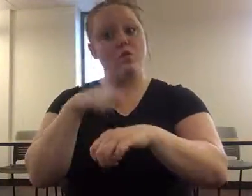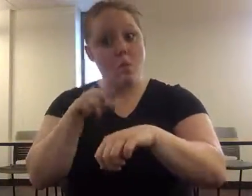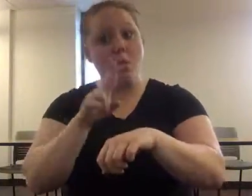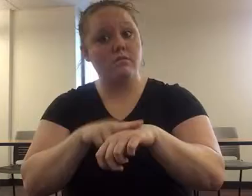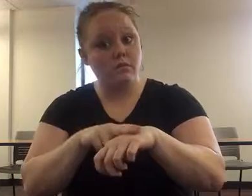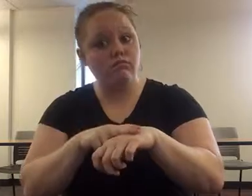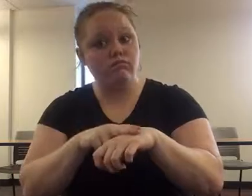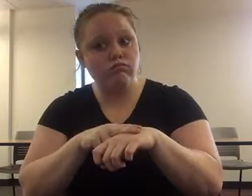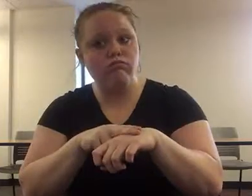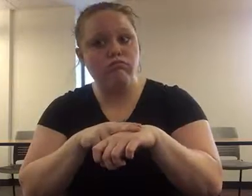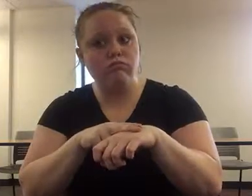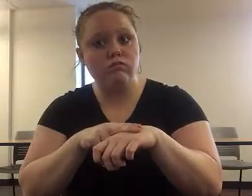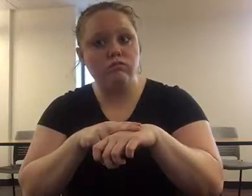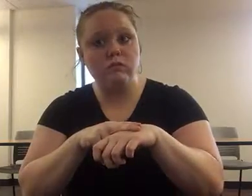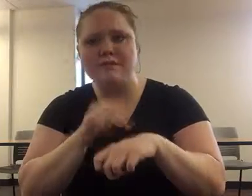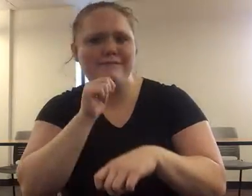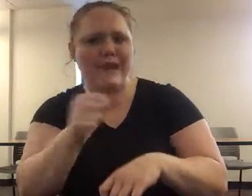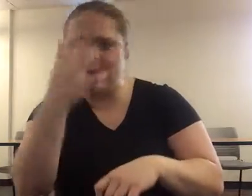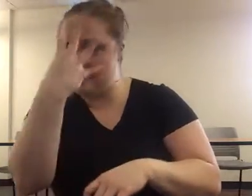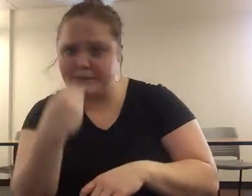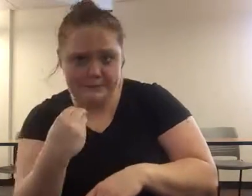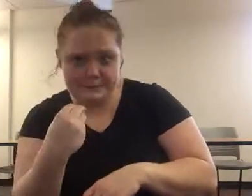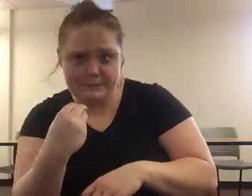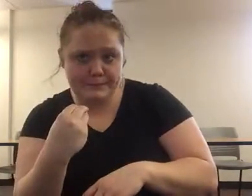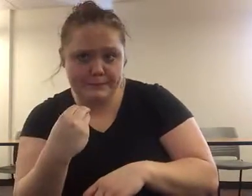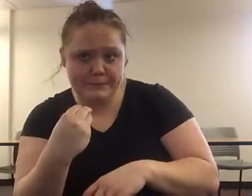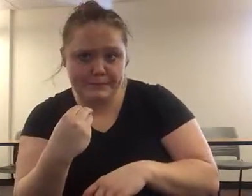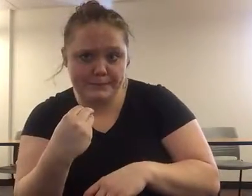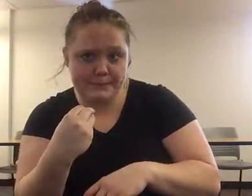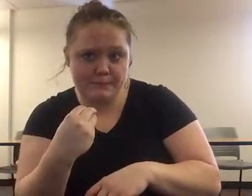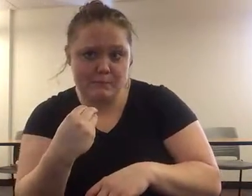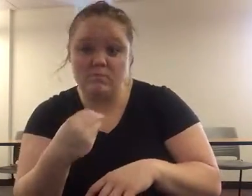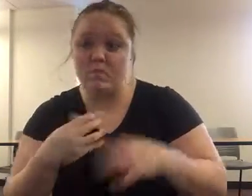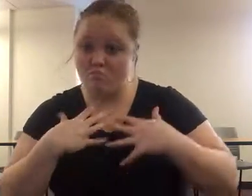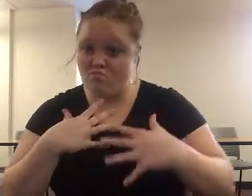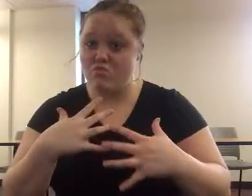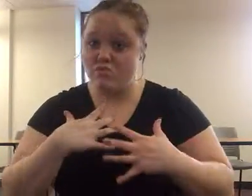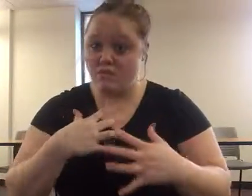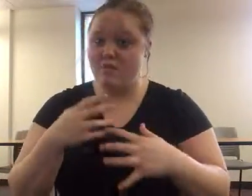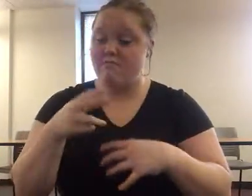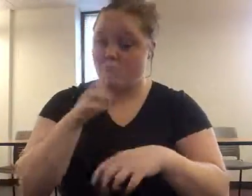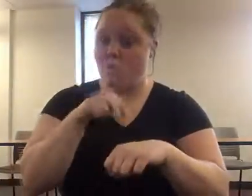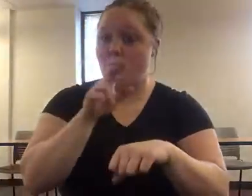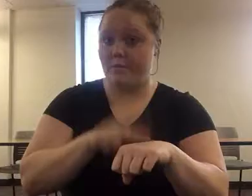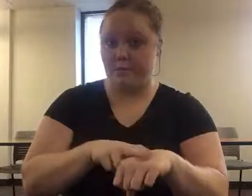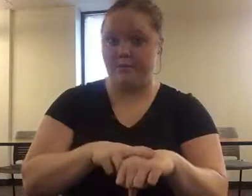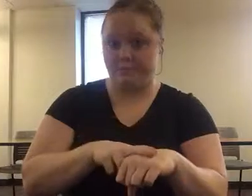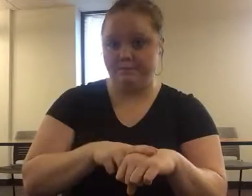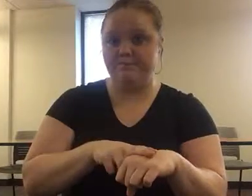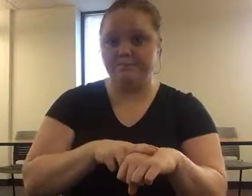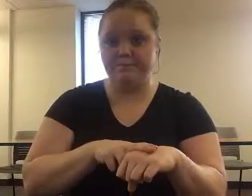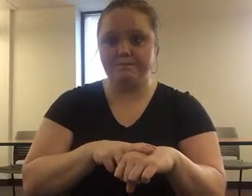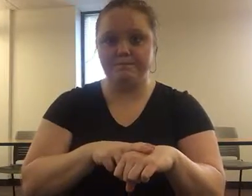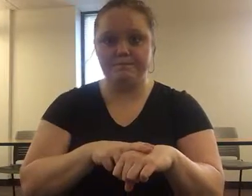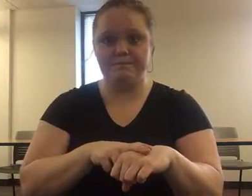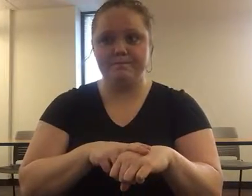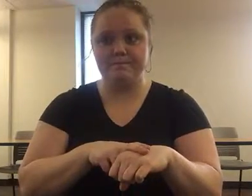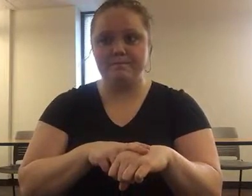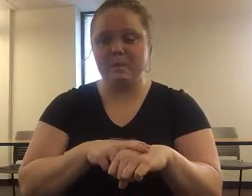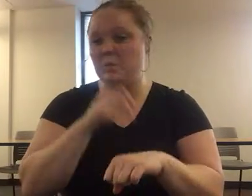not unconscious. You don't have a breathing tube put down. That type of invasive surgical techniques are not necessary